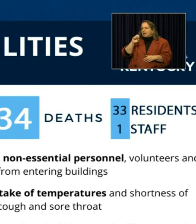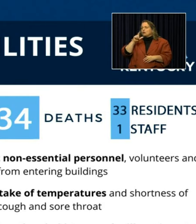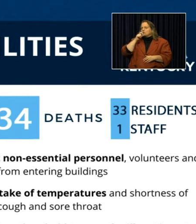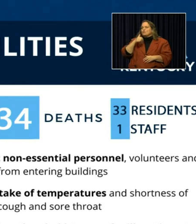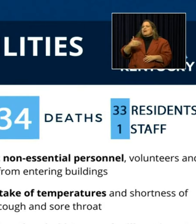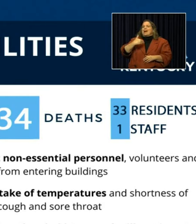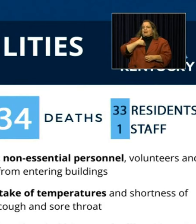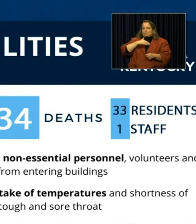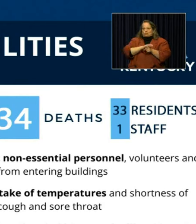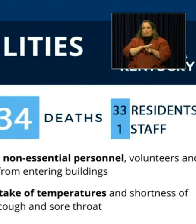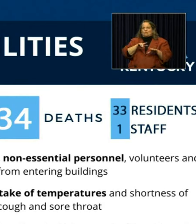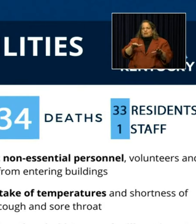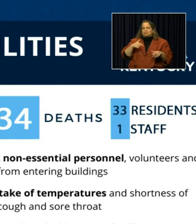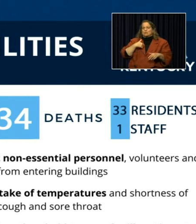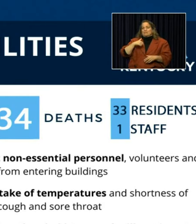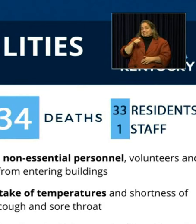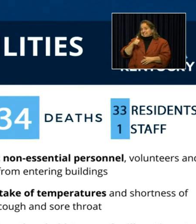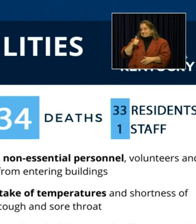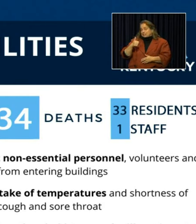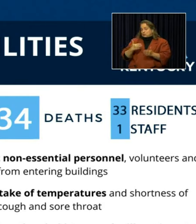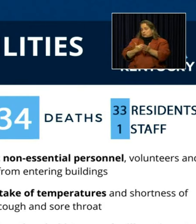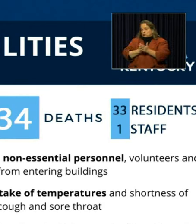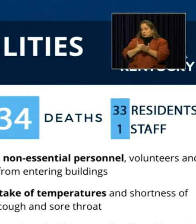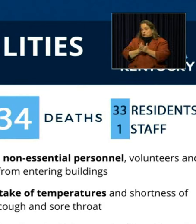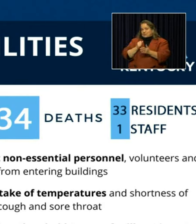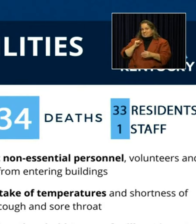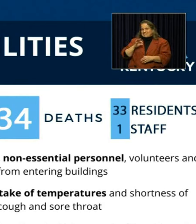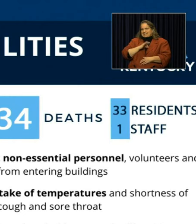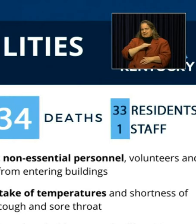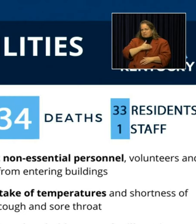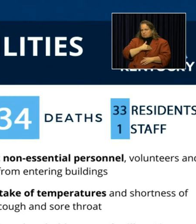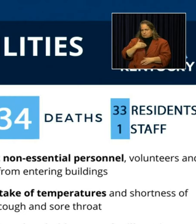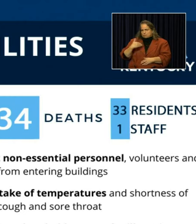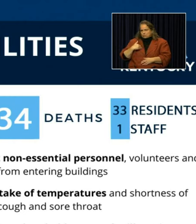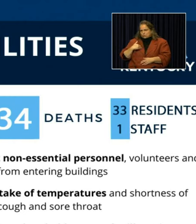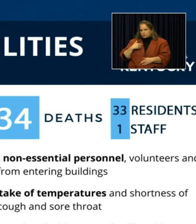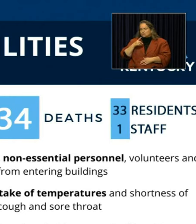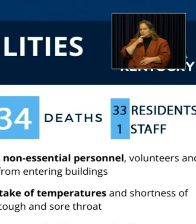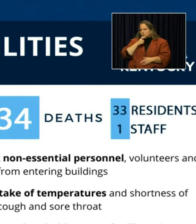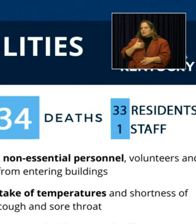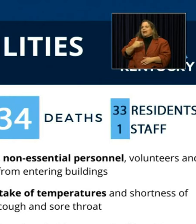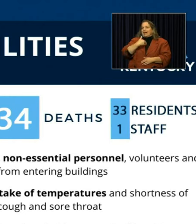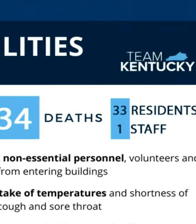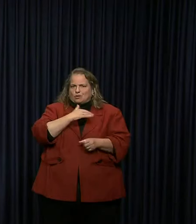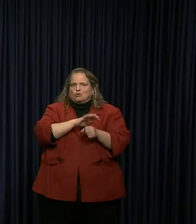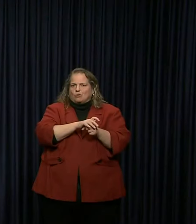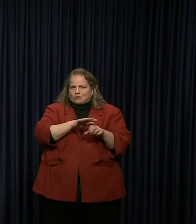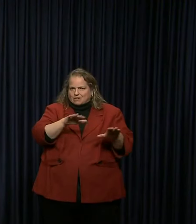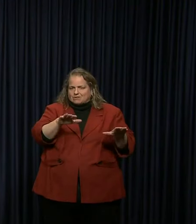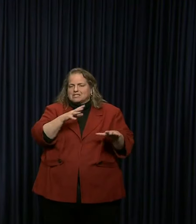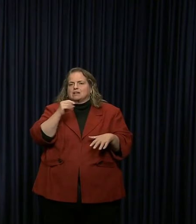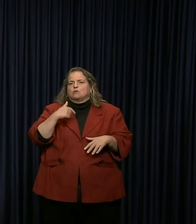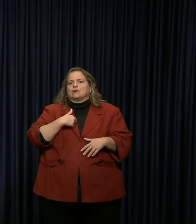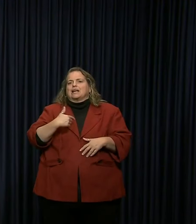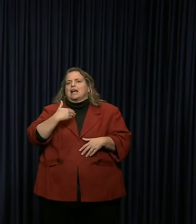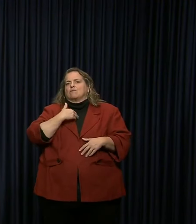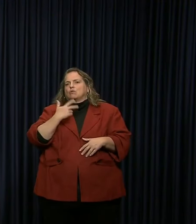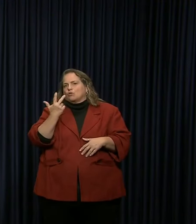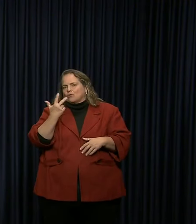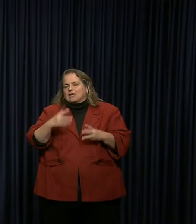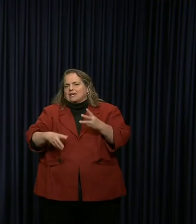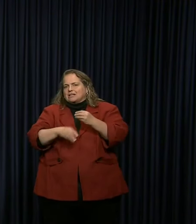positive. We have had 10 new staff members test positive. And we have had